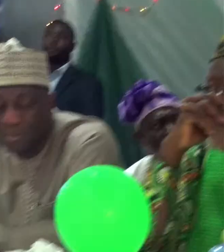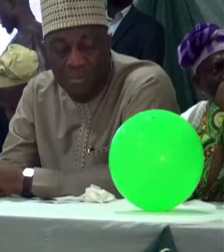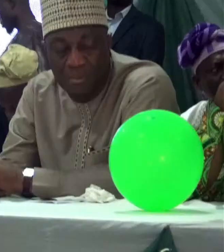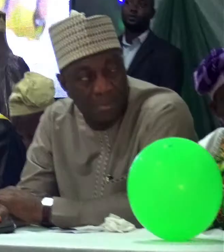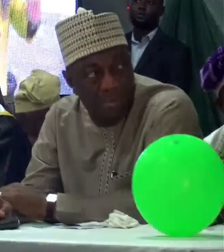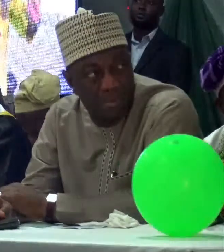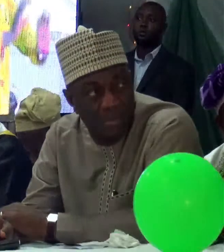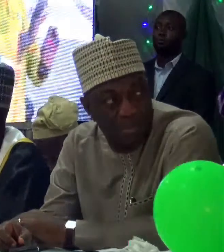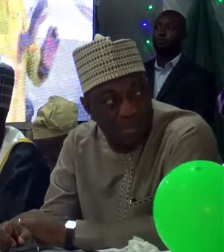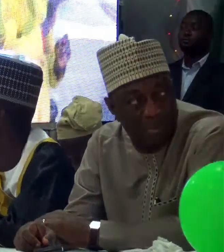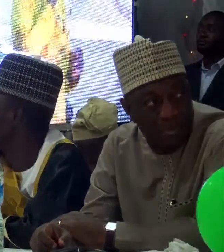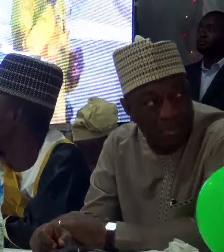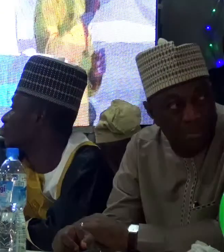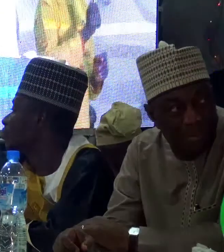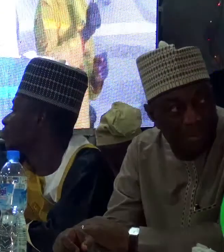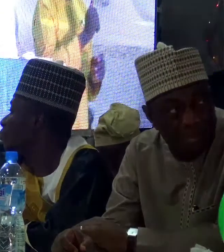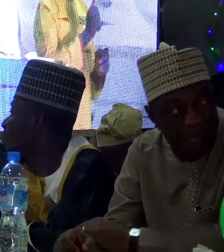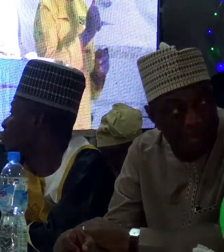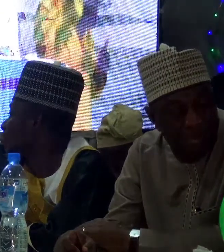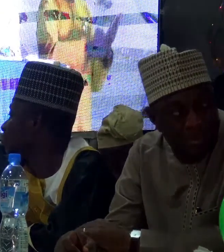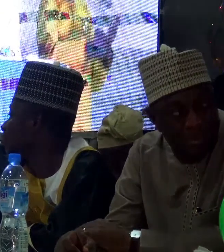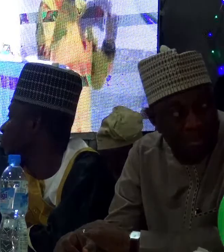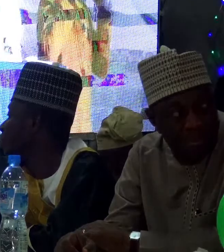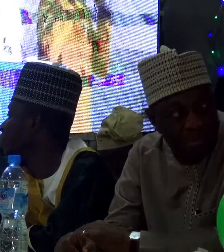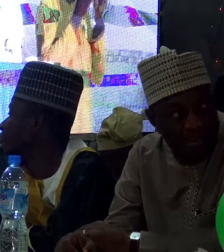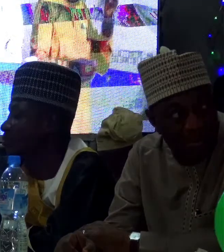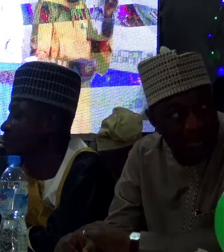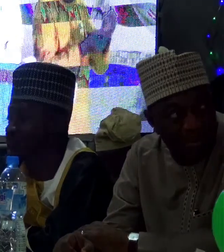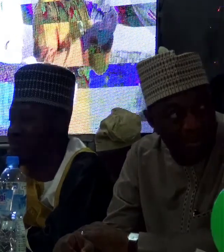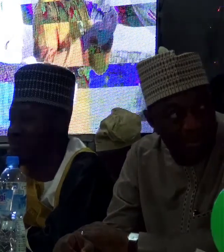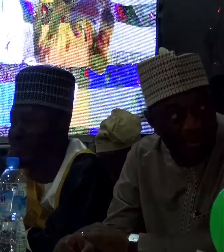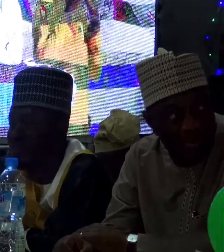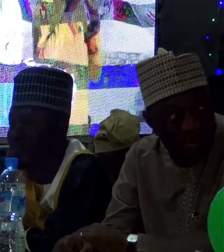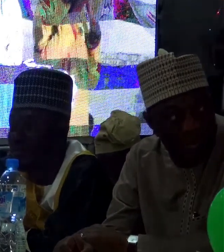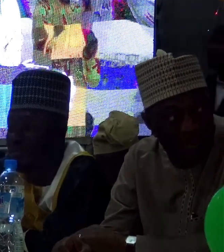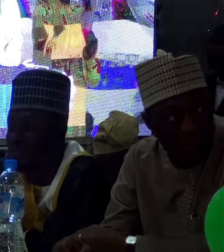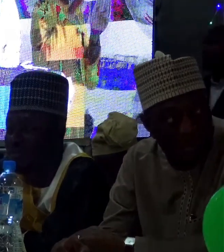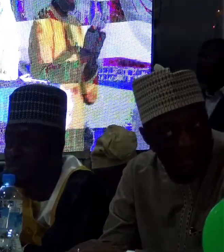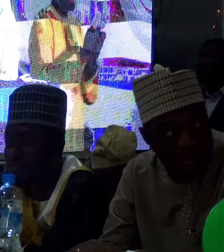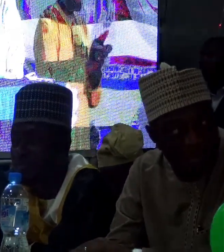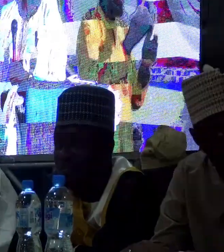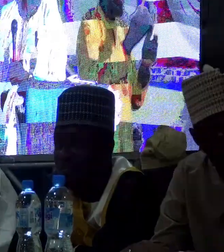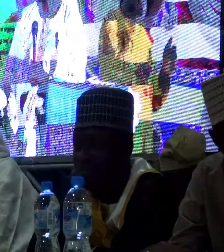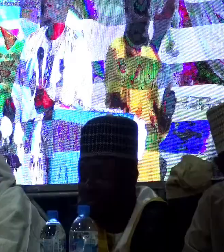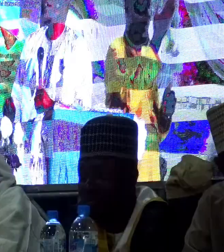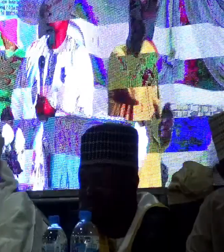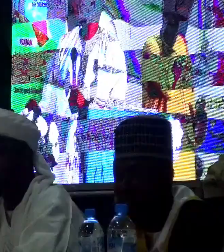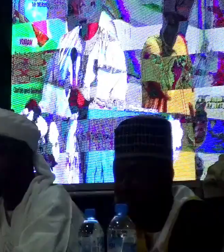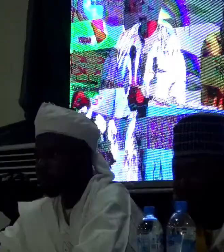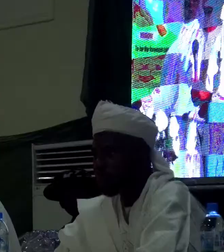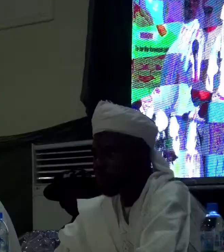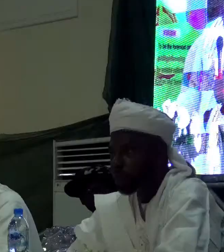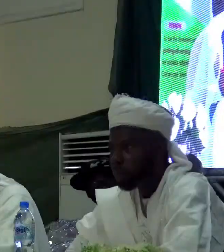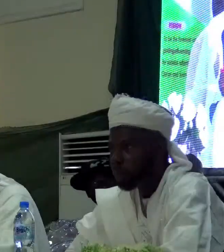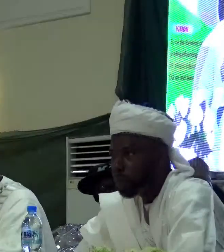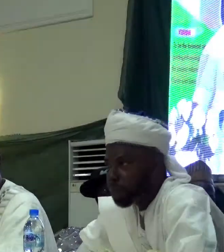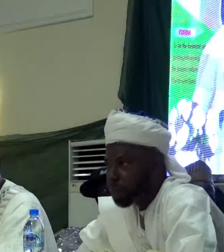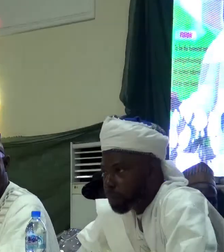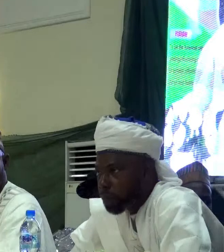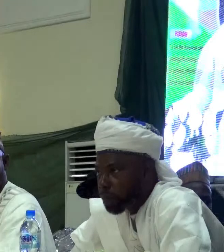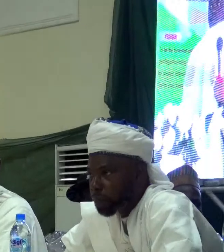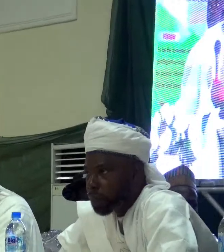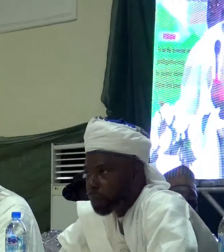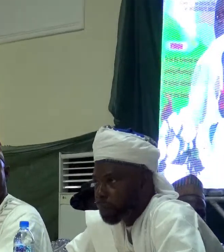Gekati Islam wa attach moral man. Akim wa akim in salata. Talafa yi nahari wa sula famina layl in al